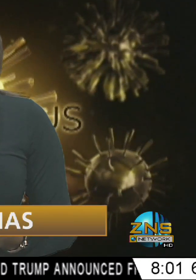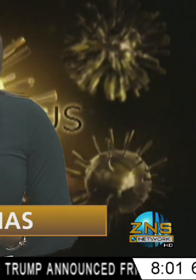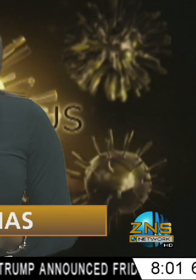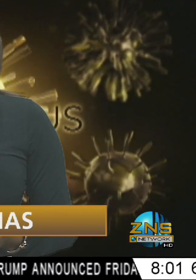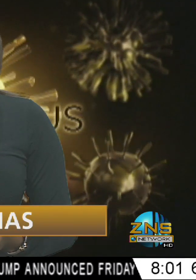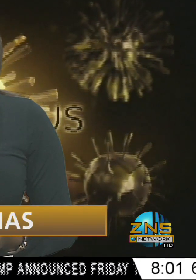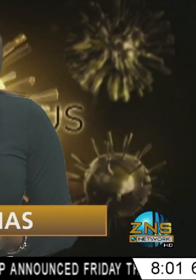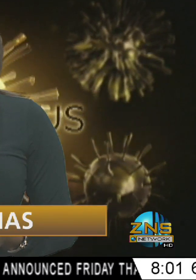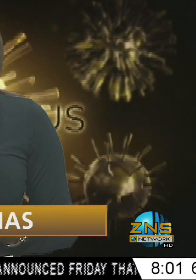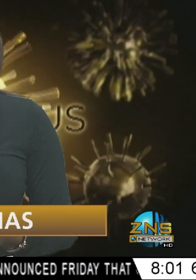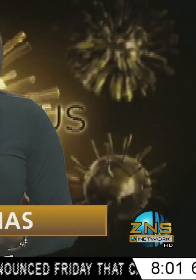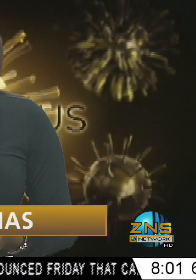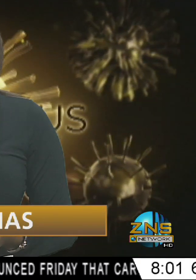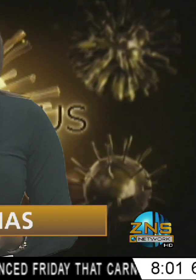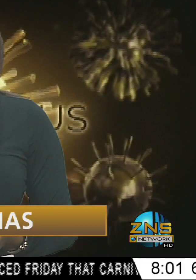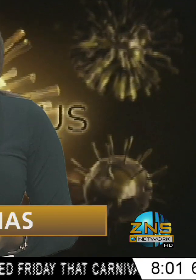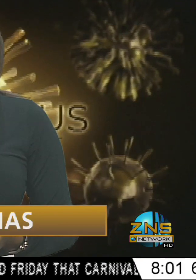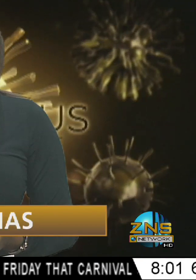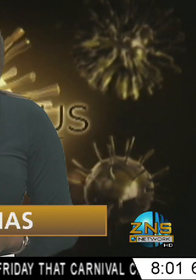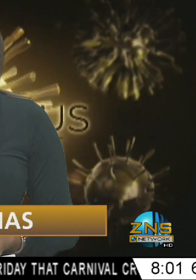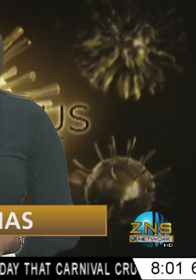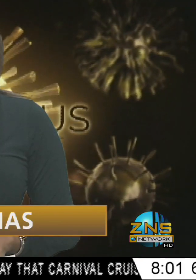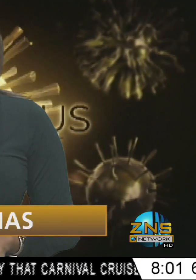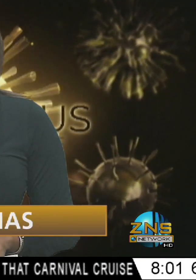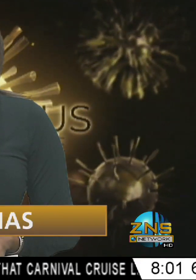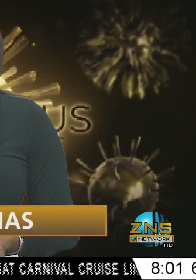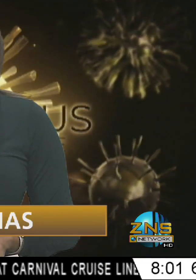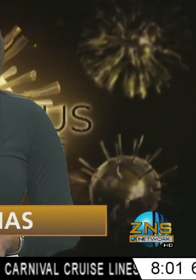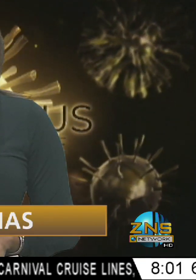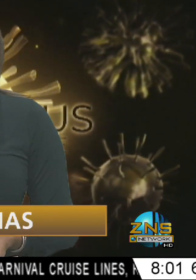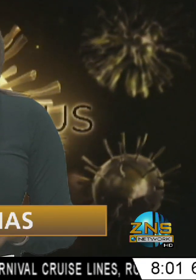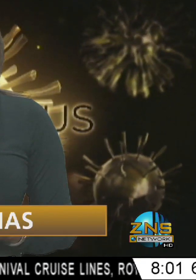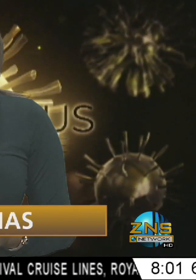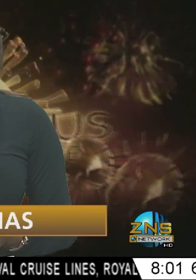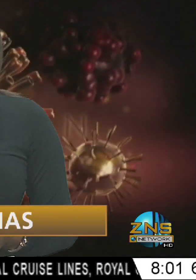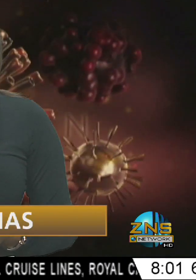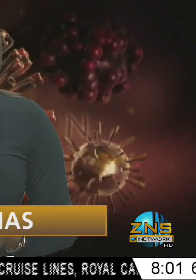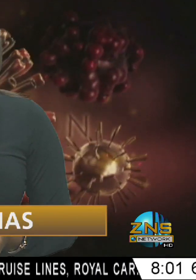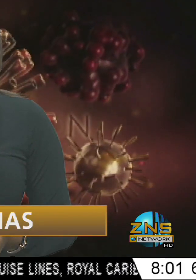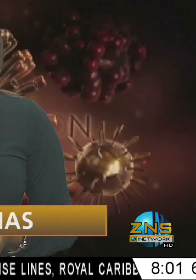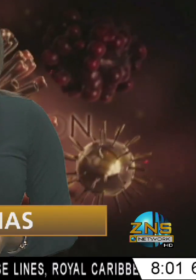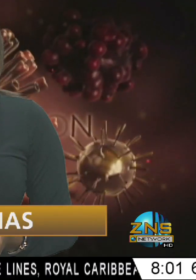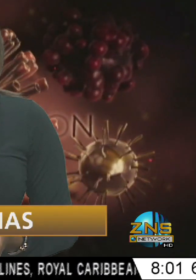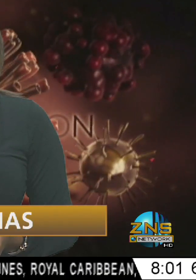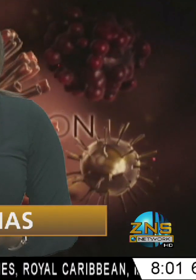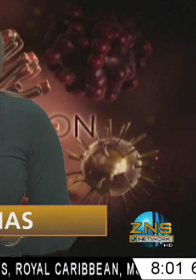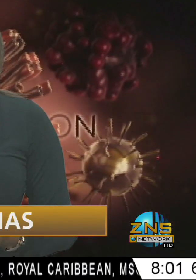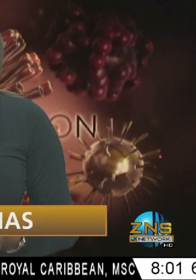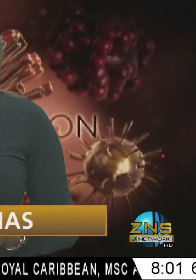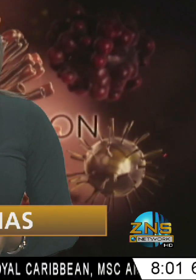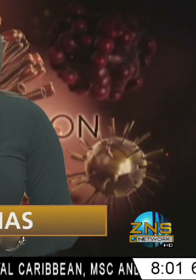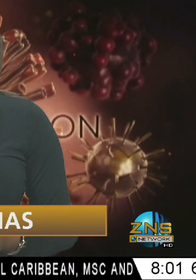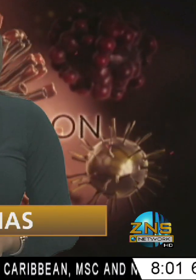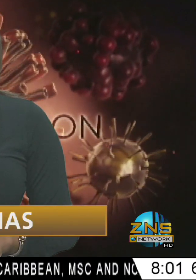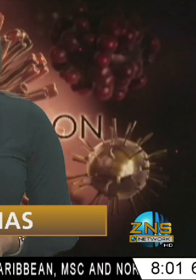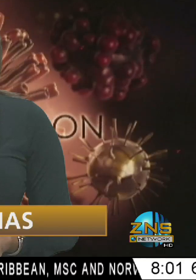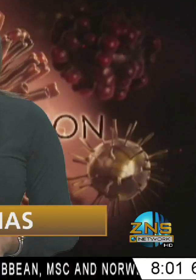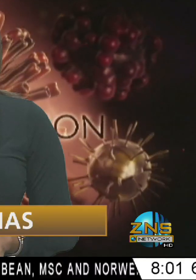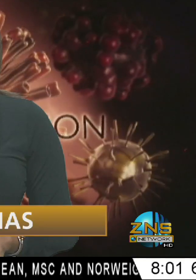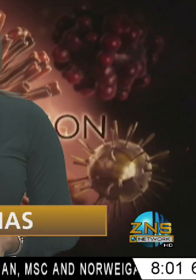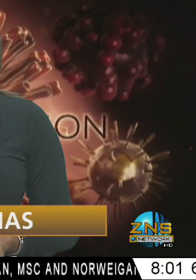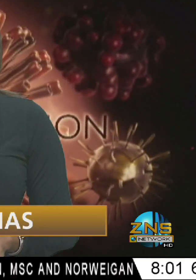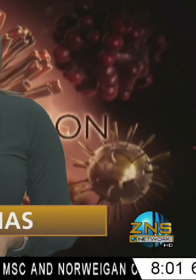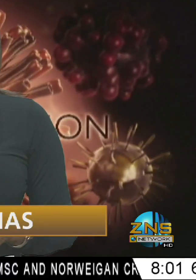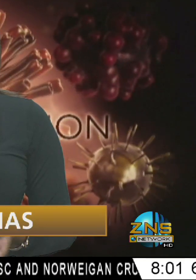Prime Minister detailed a national preparedness and response strategy. The Prime Minister stressing at the time that even as the